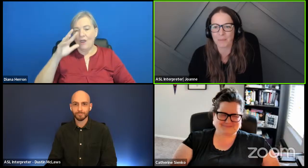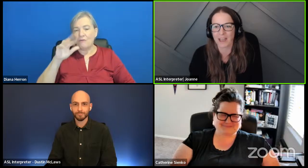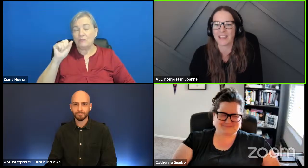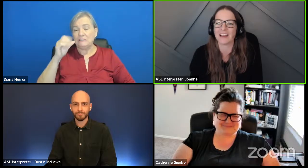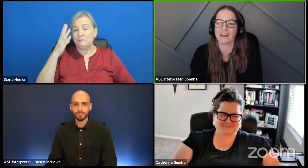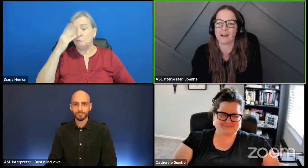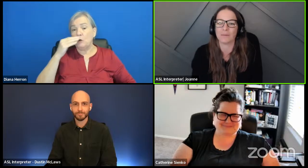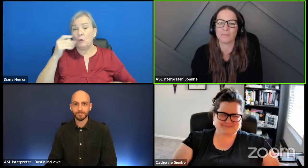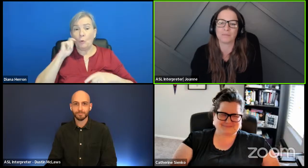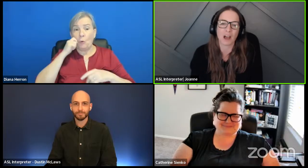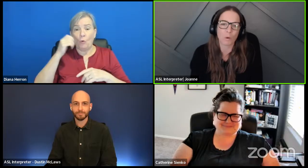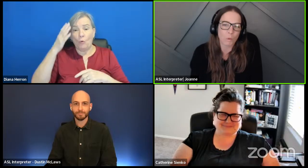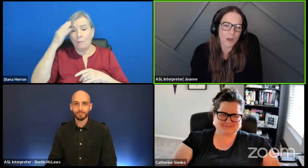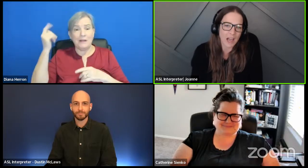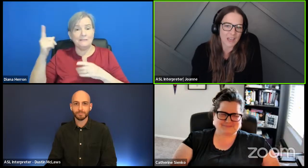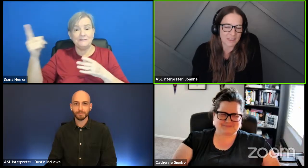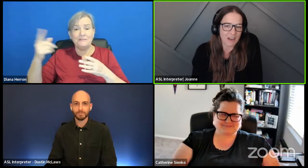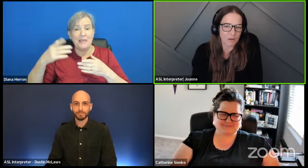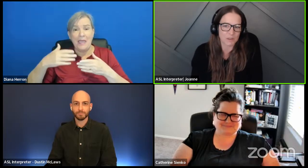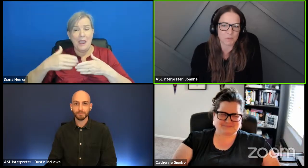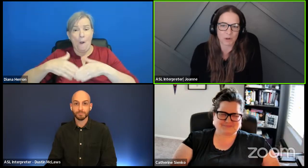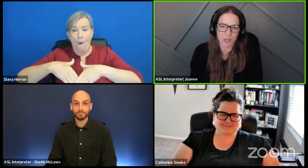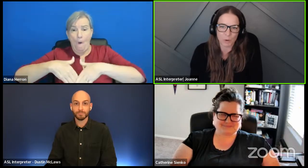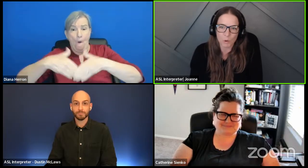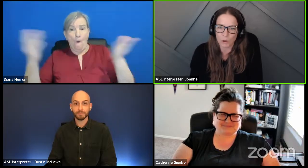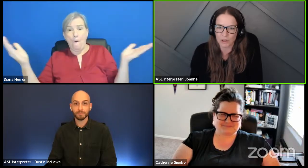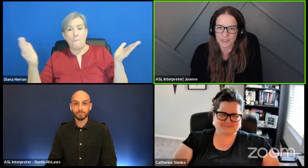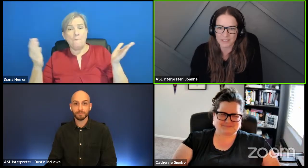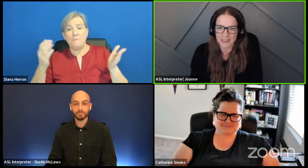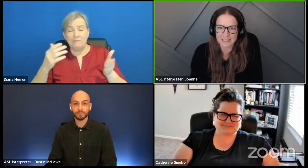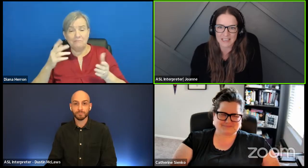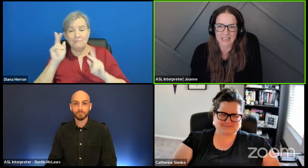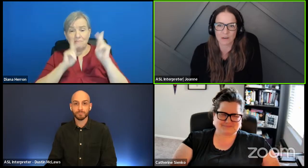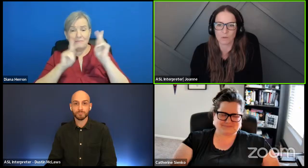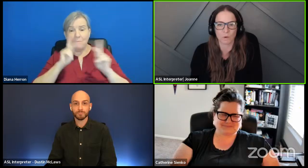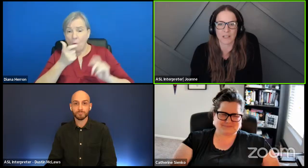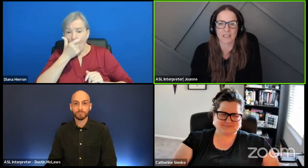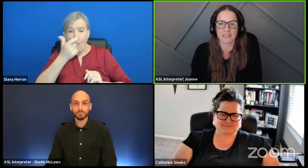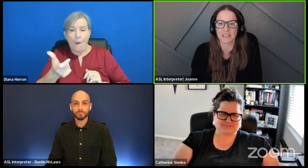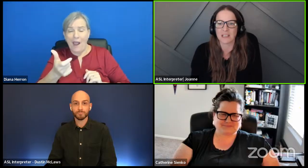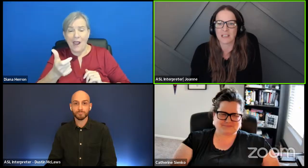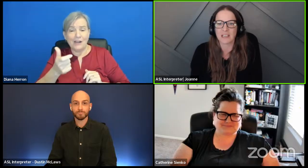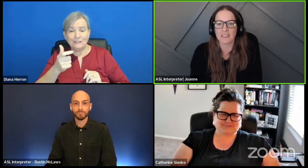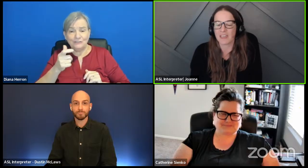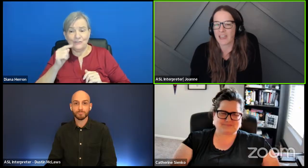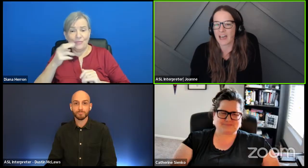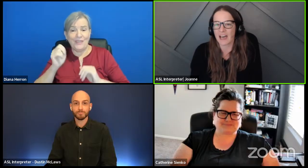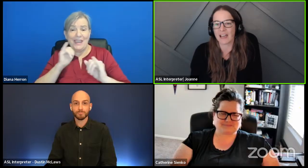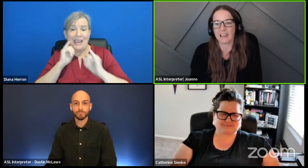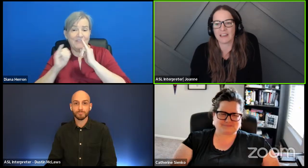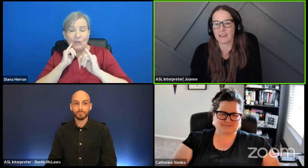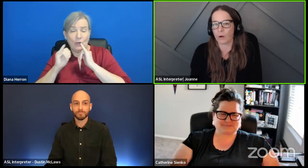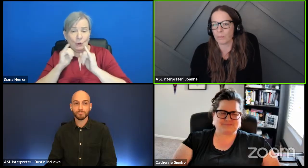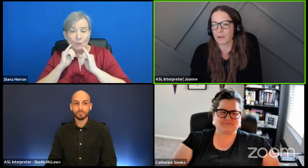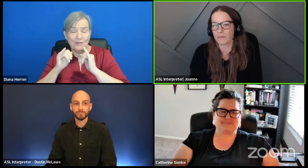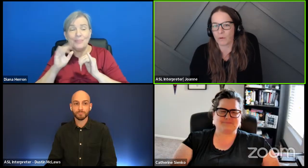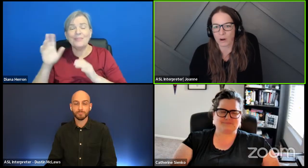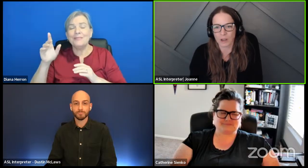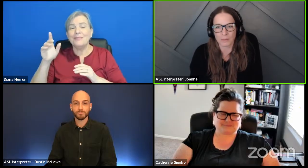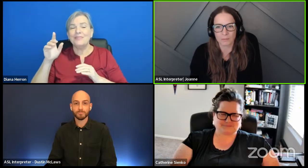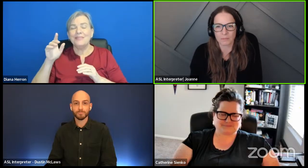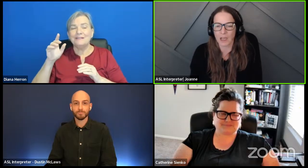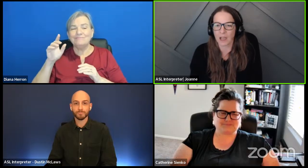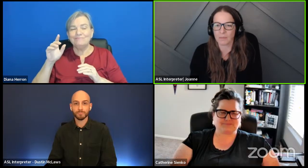of that, but what I thought was pretty cool that they did was they had an